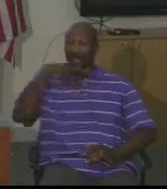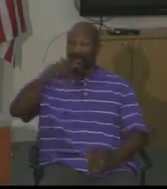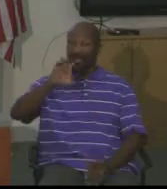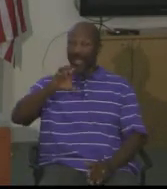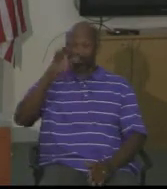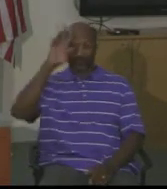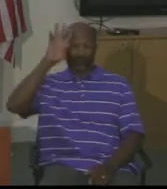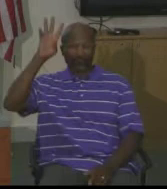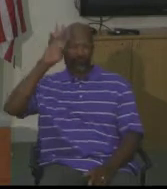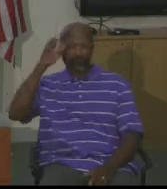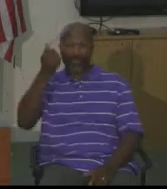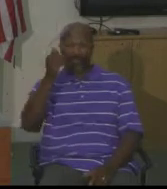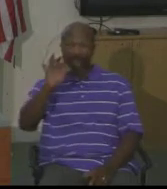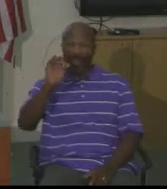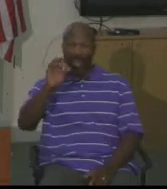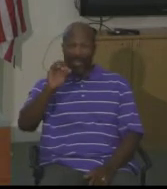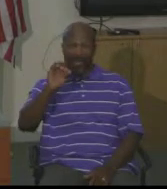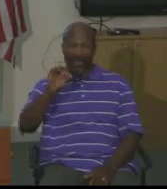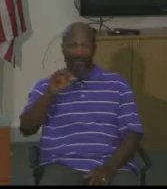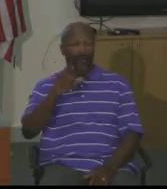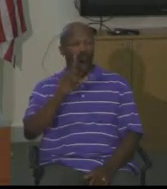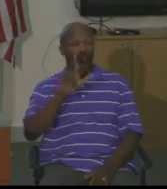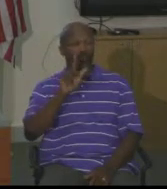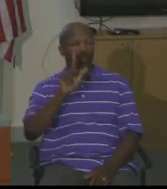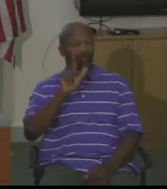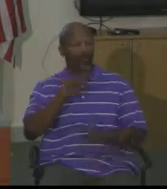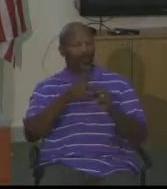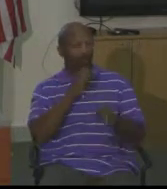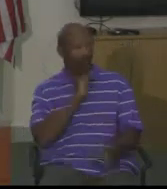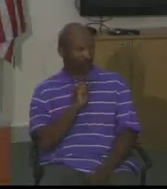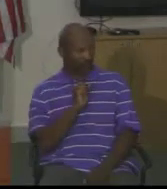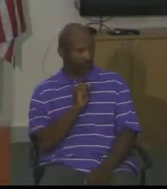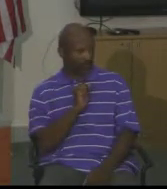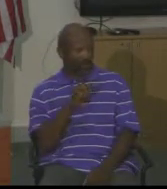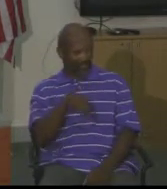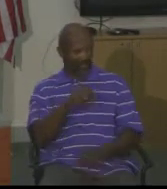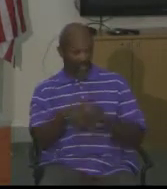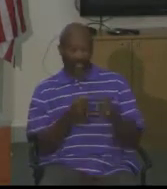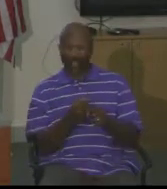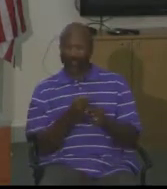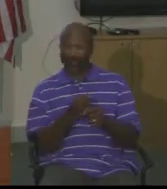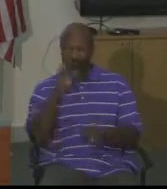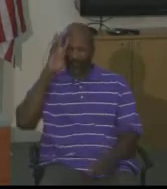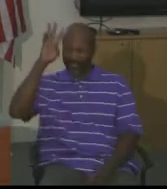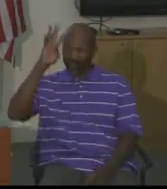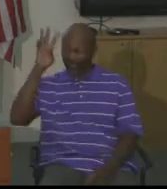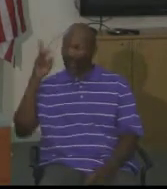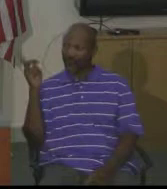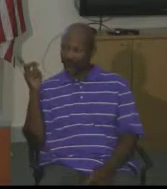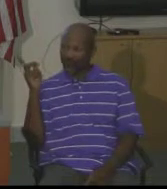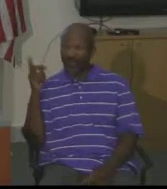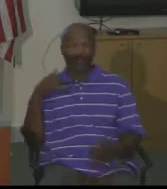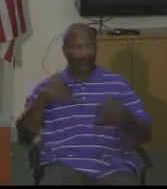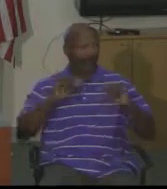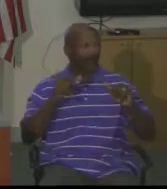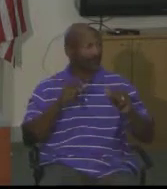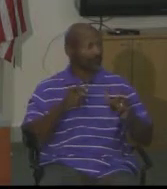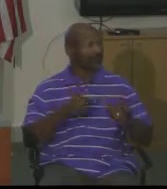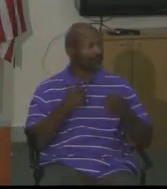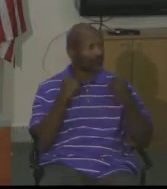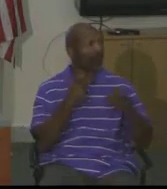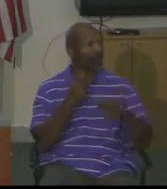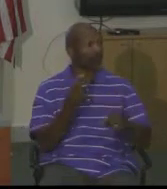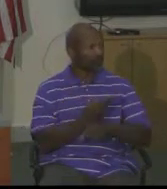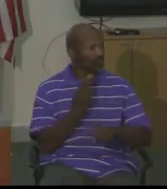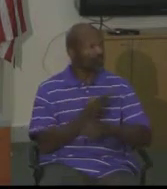the 1990s. It's 23 years old this year. and it's still fairly going